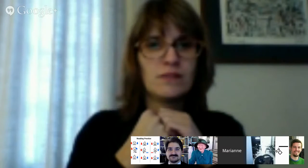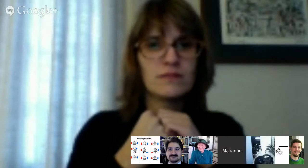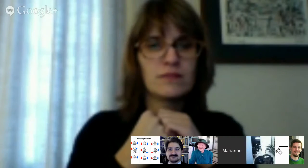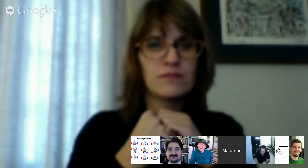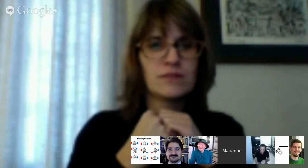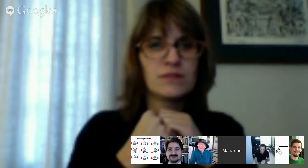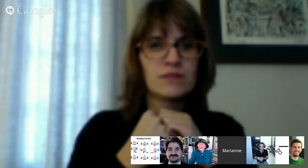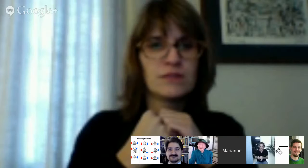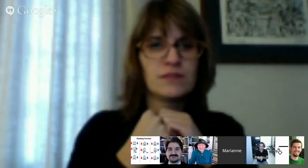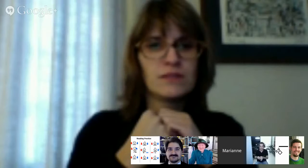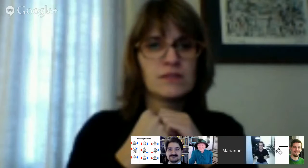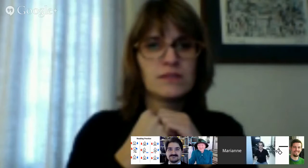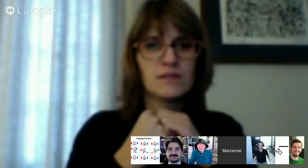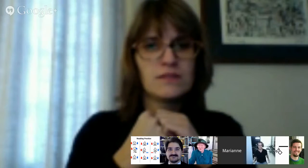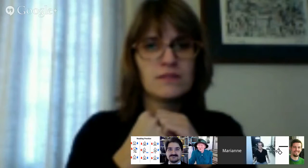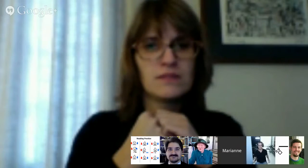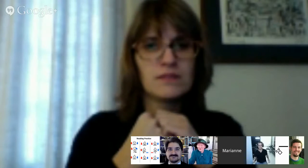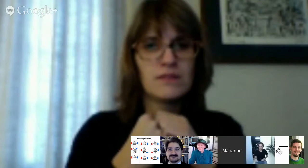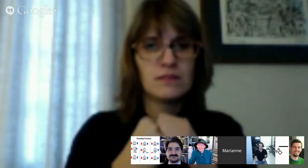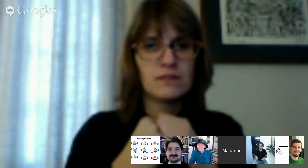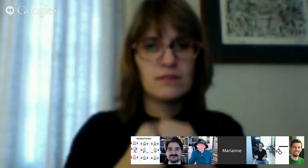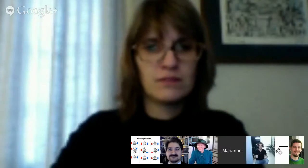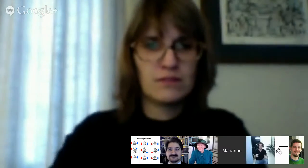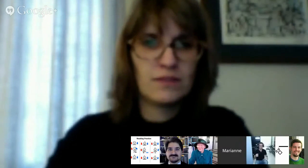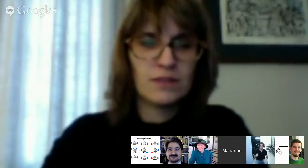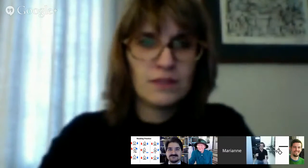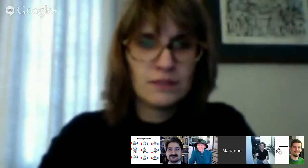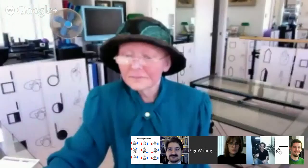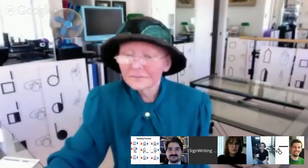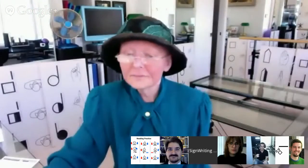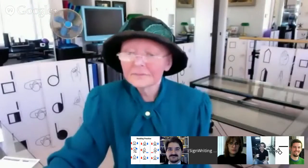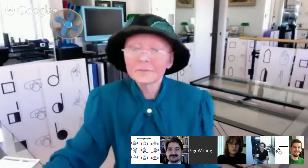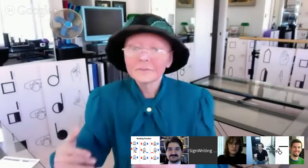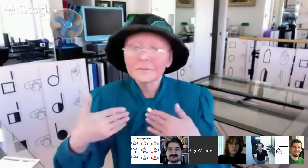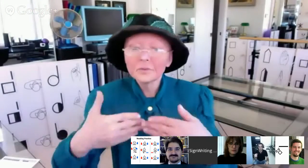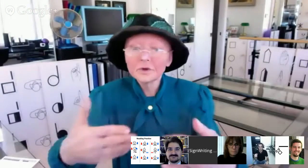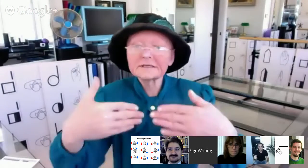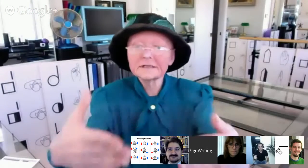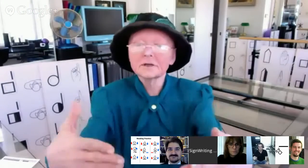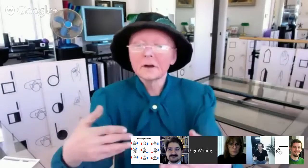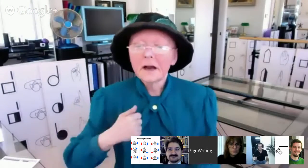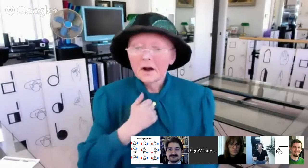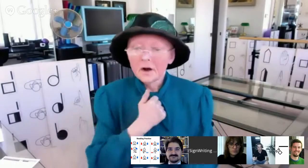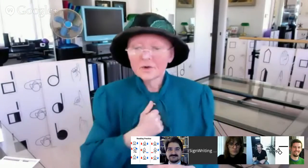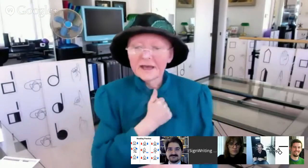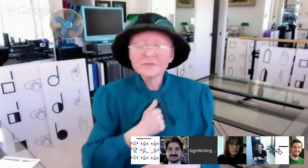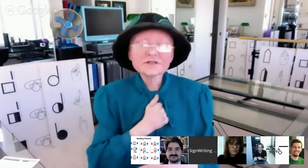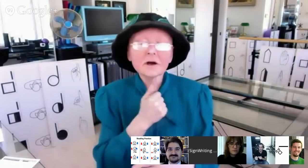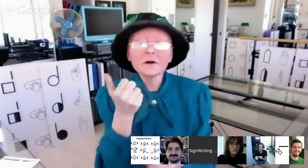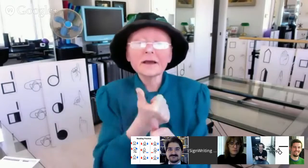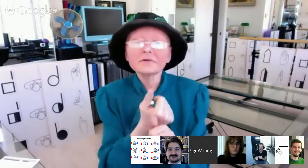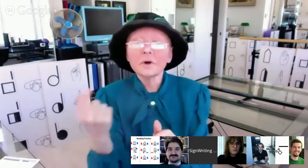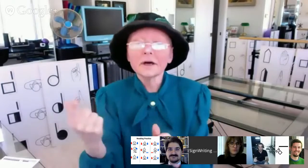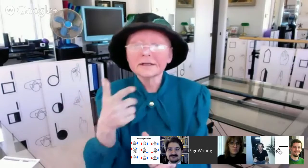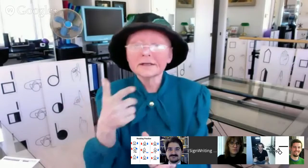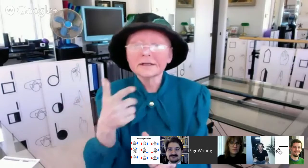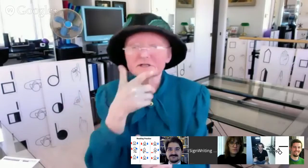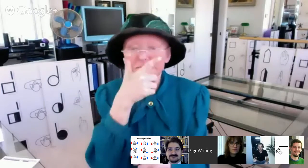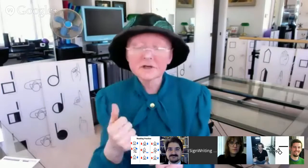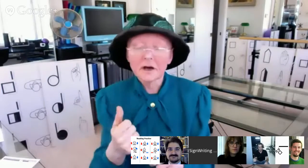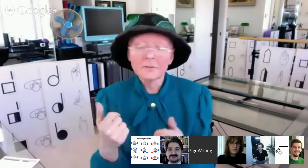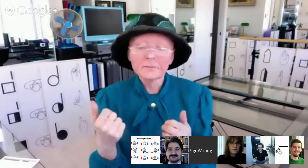Okay. So let's continue. Maybe here, it's better. Okay, I'm sorry, everyone.